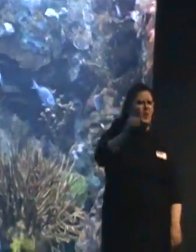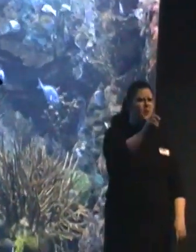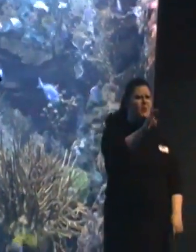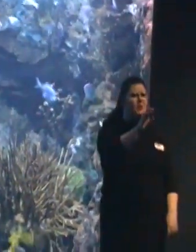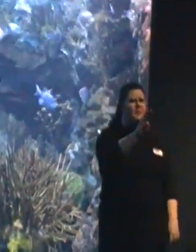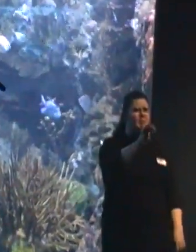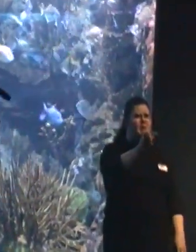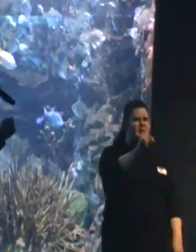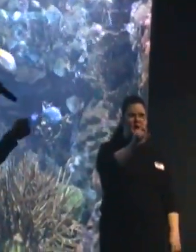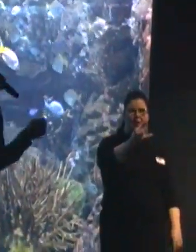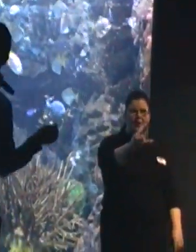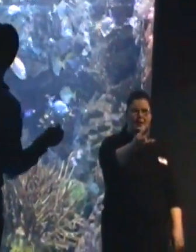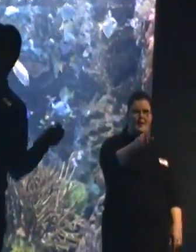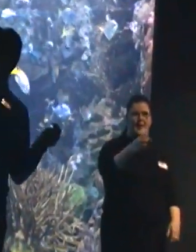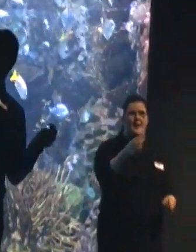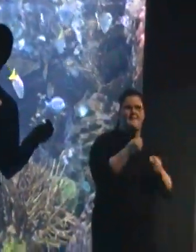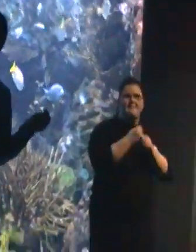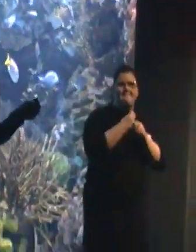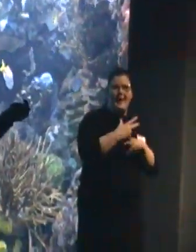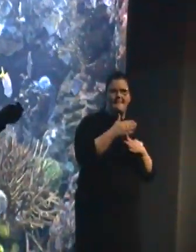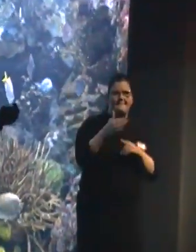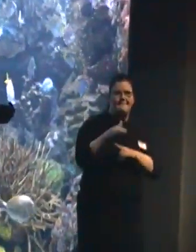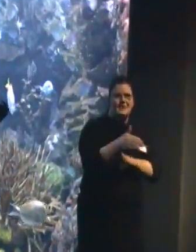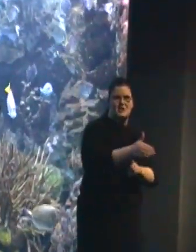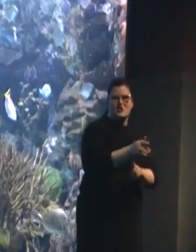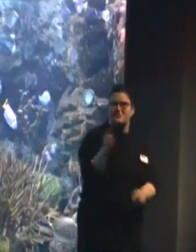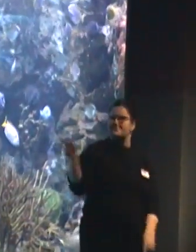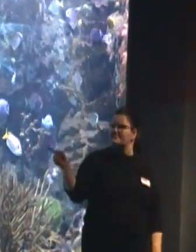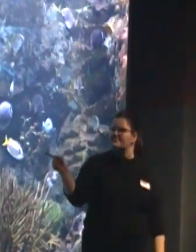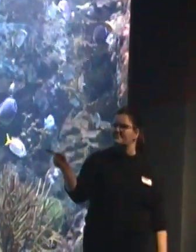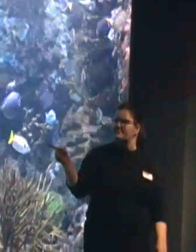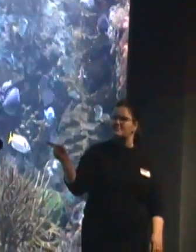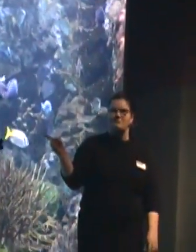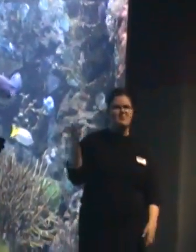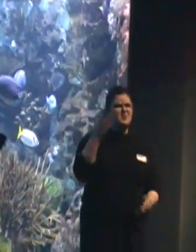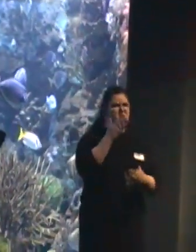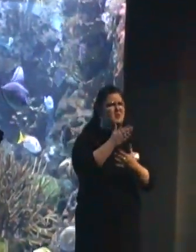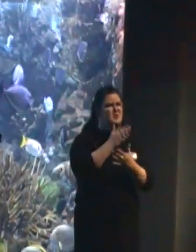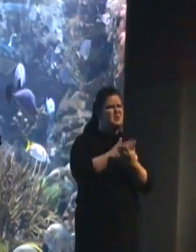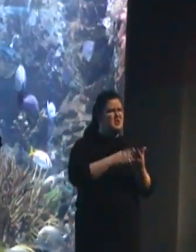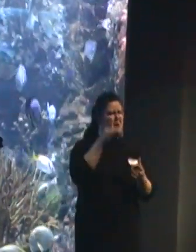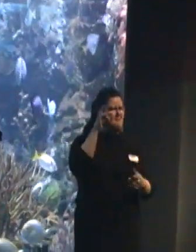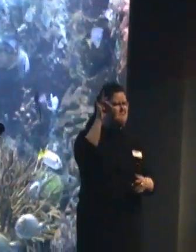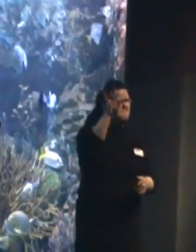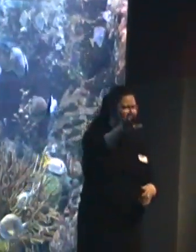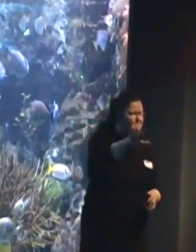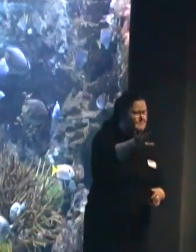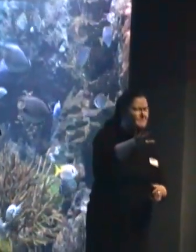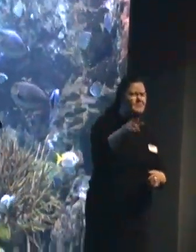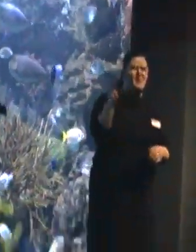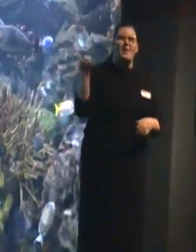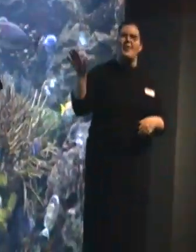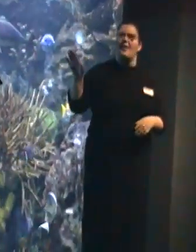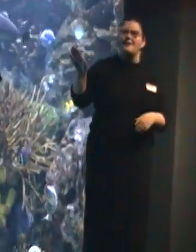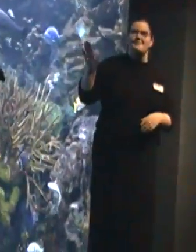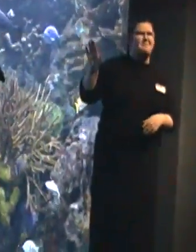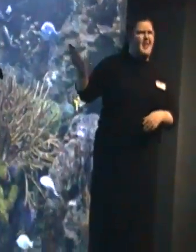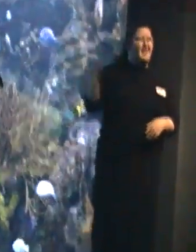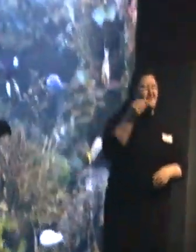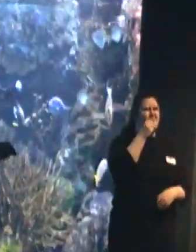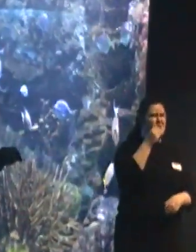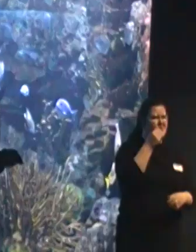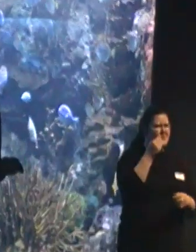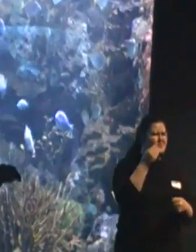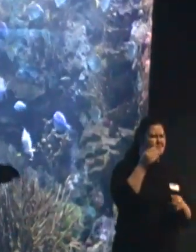batfish. Now, a few things about the batfish to do with their diet. They actually have a few very strange